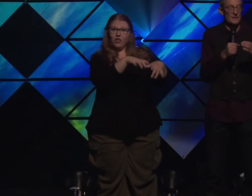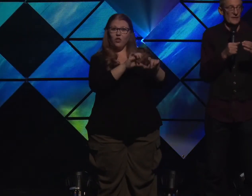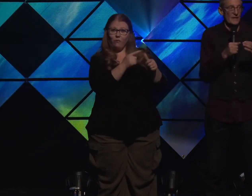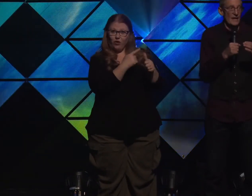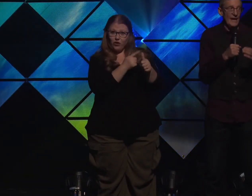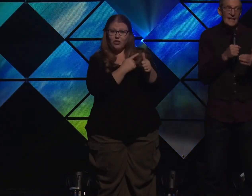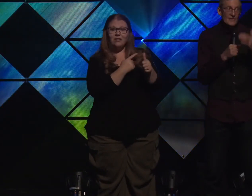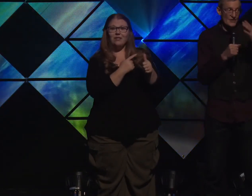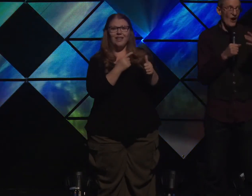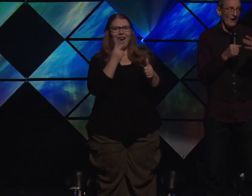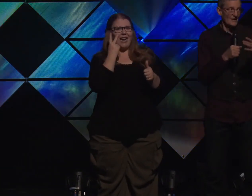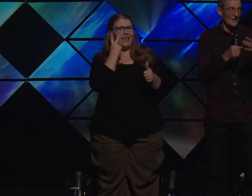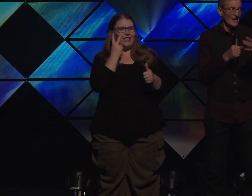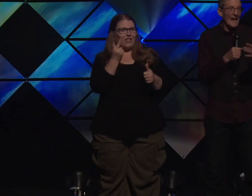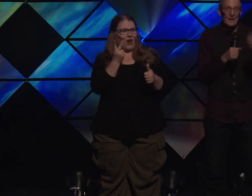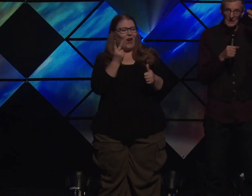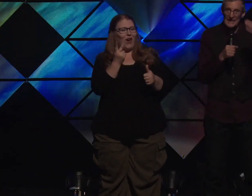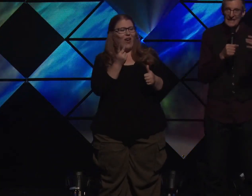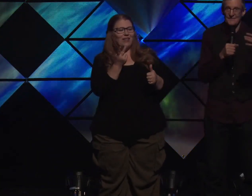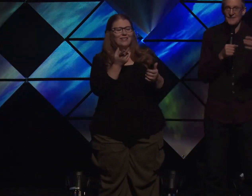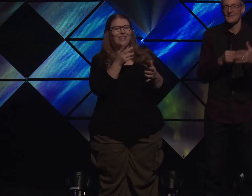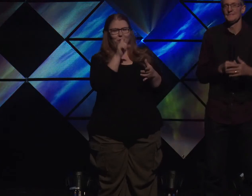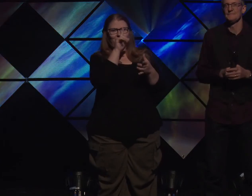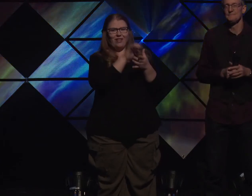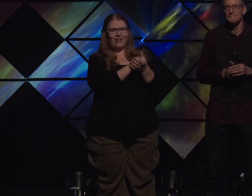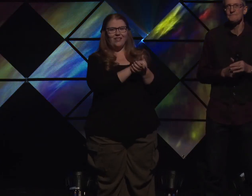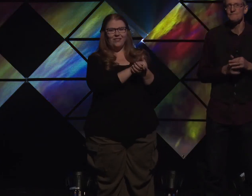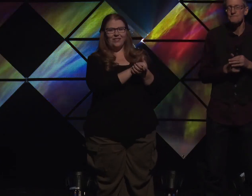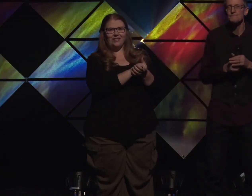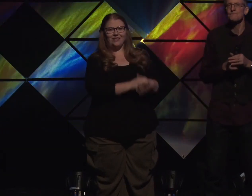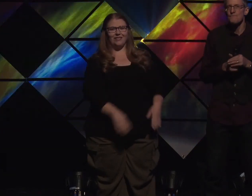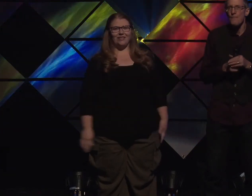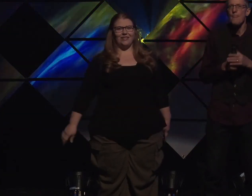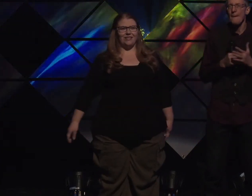first, and he saw and believed.